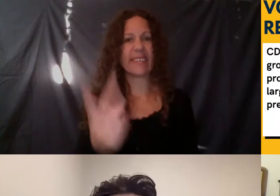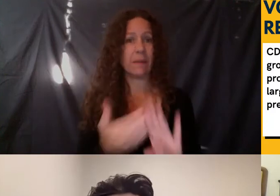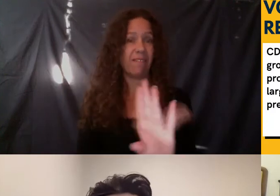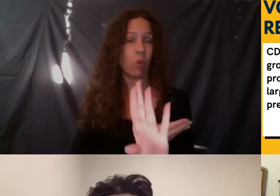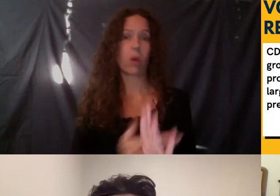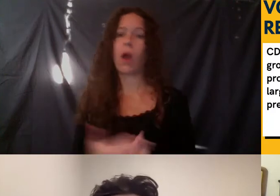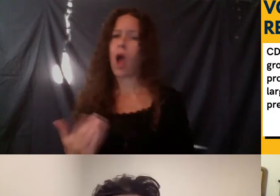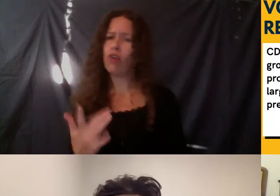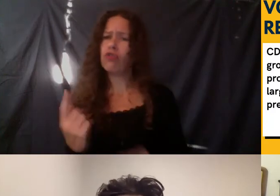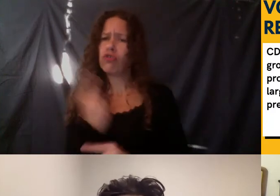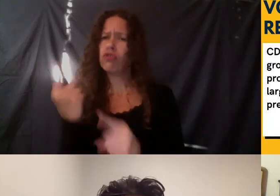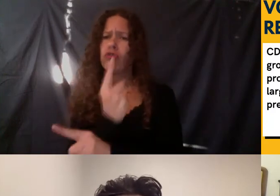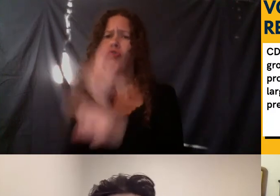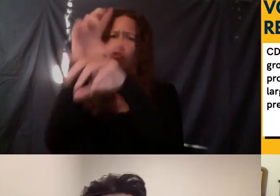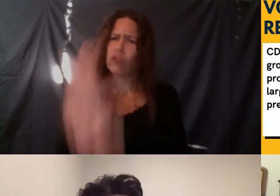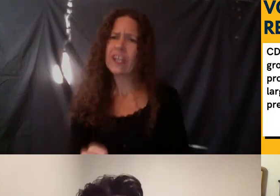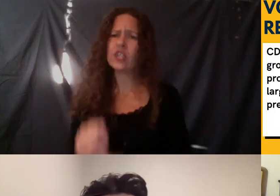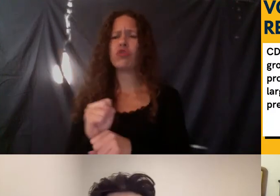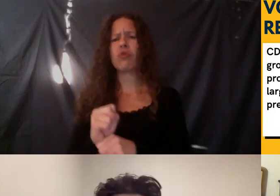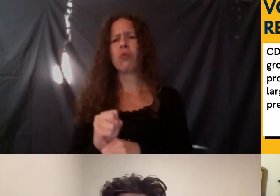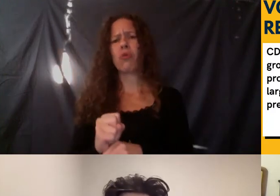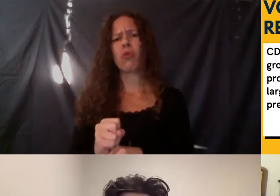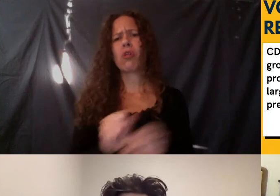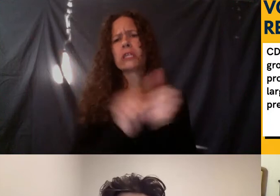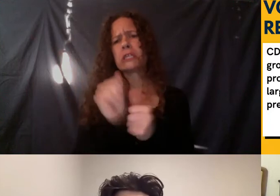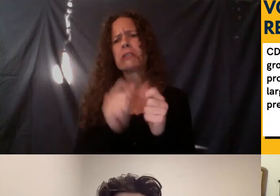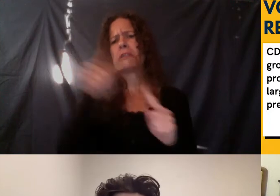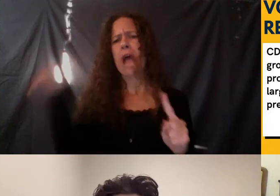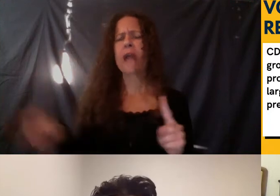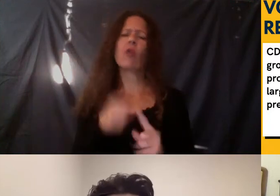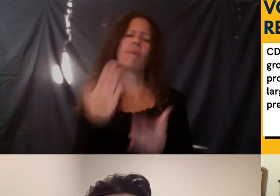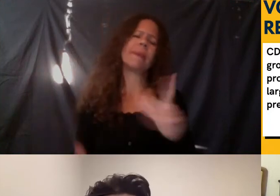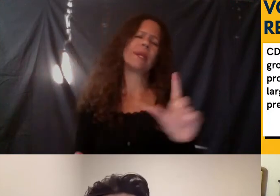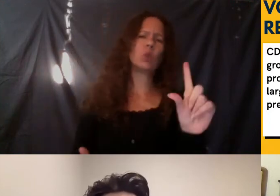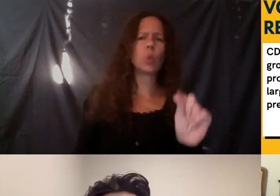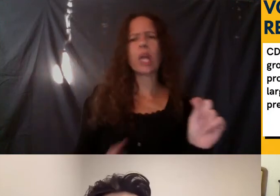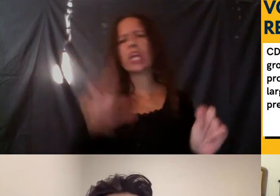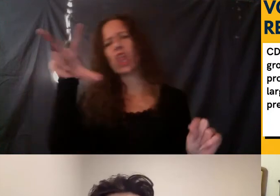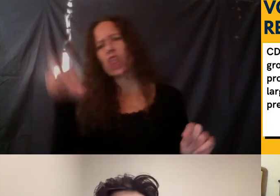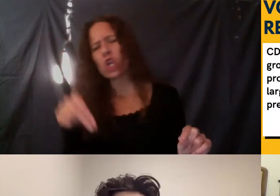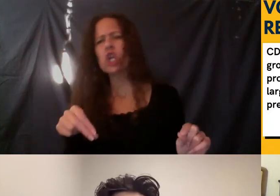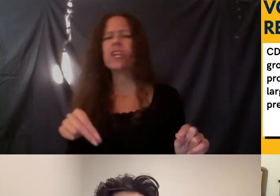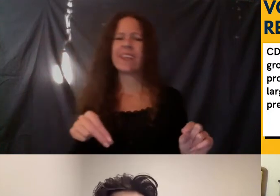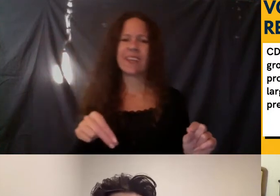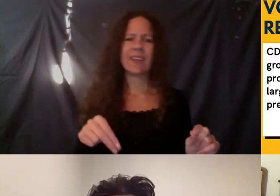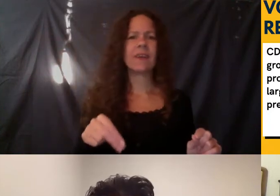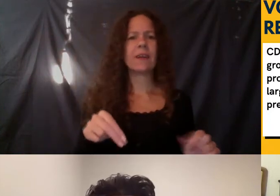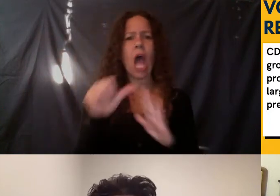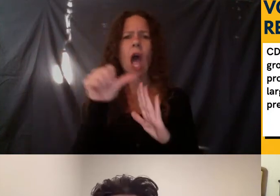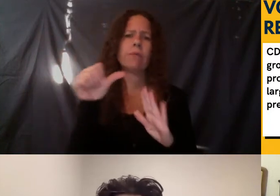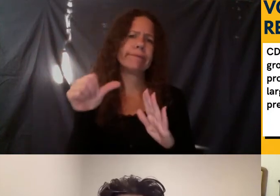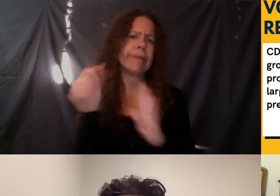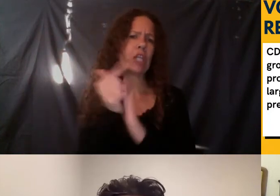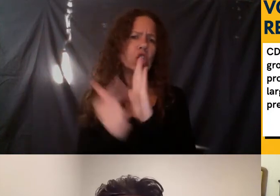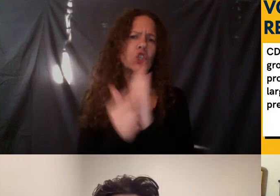cycle, the party would have maybe about 20, 30 attorneys recruited to help with working